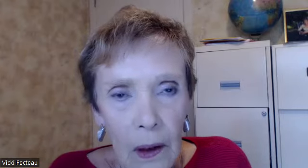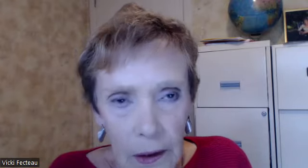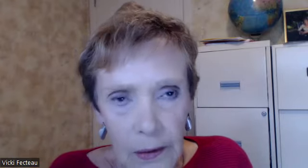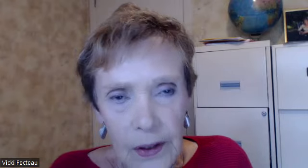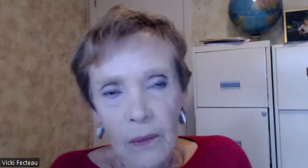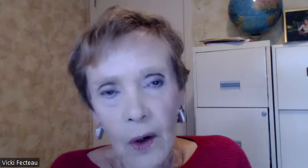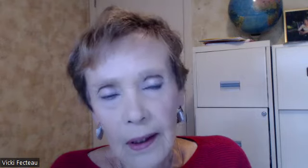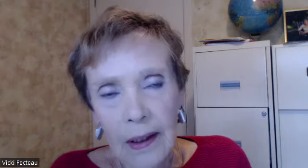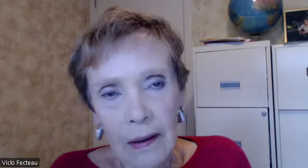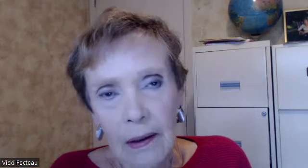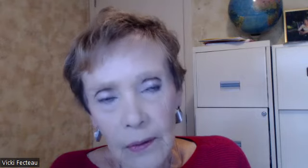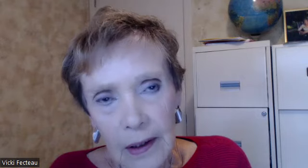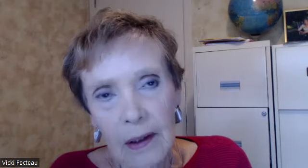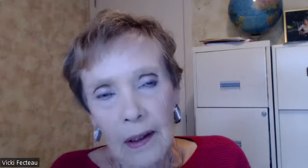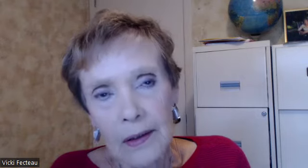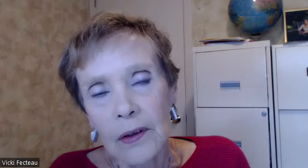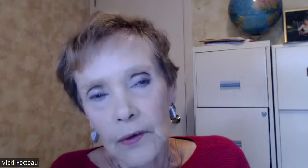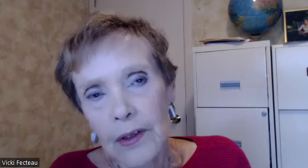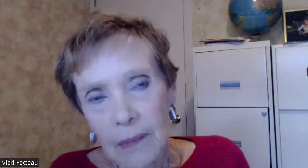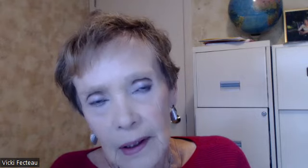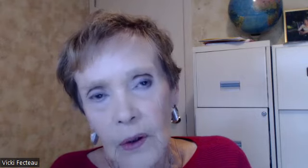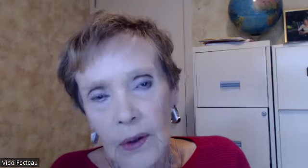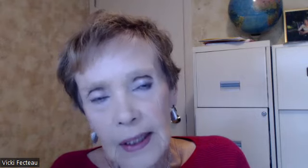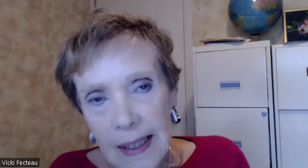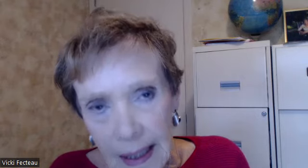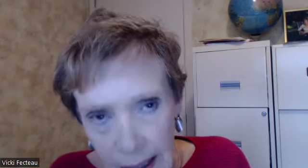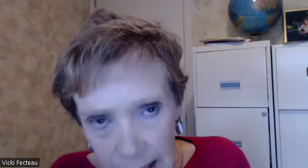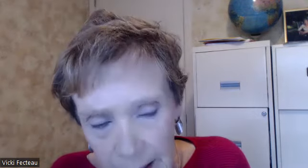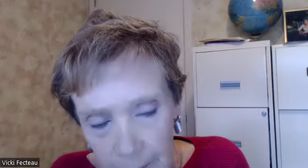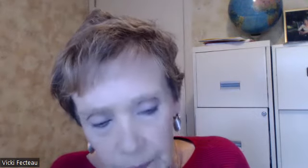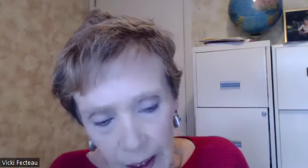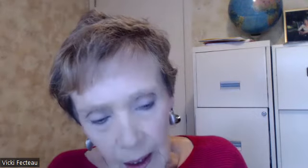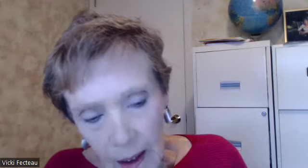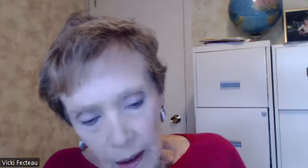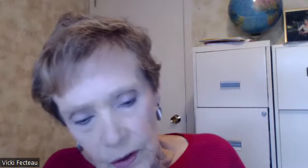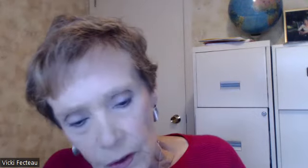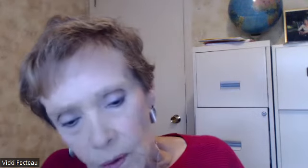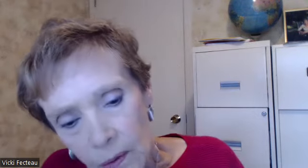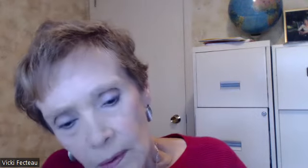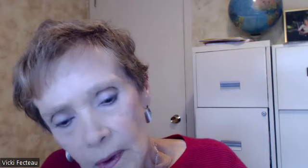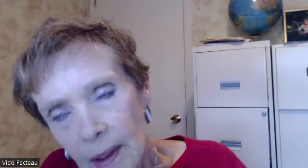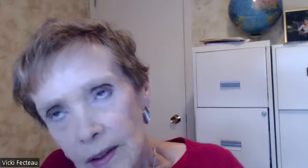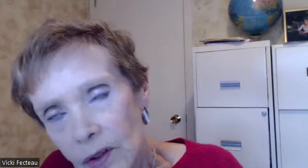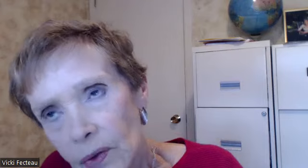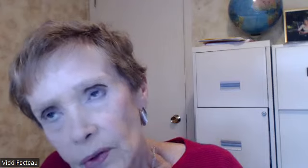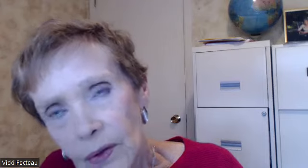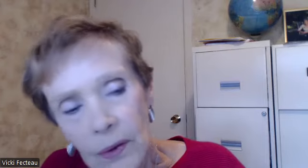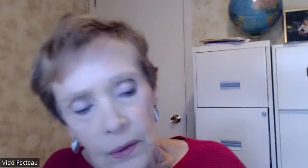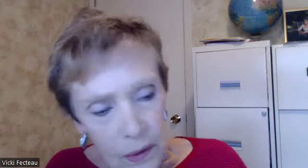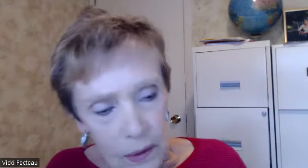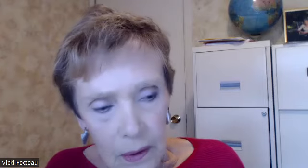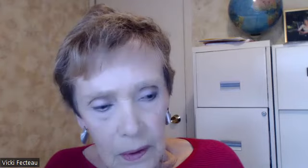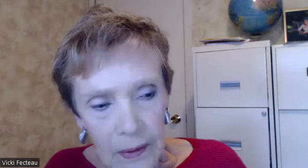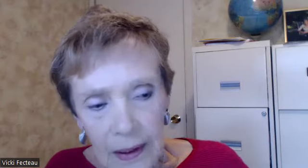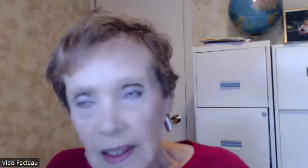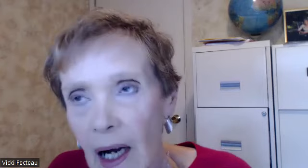look somewhat like a written consonant for somebody who can see. So let's go through the